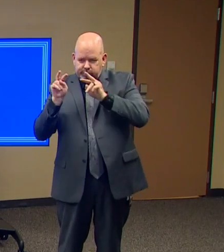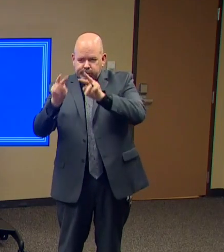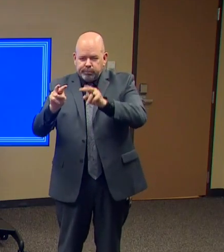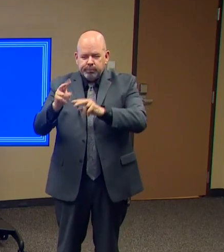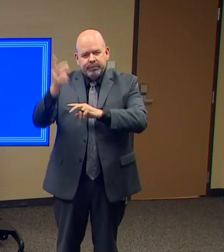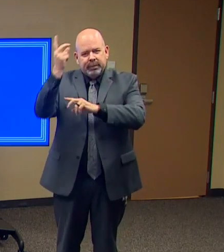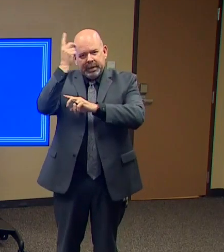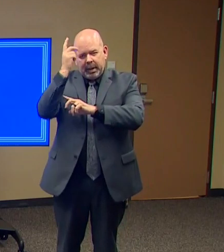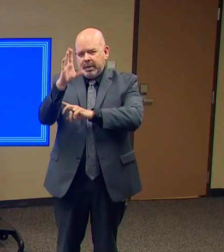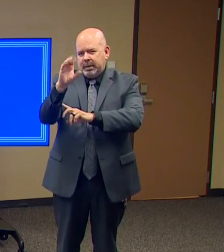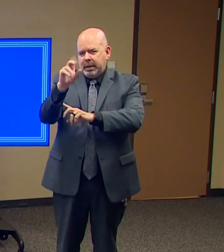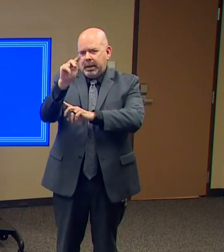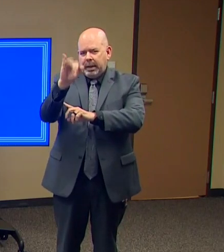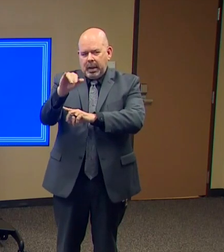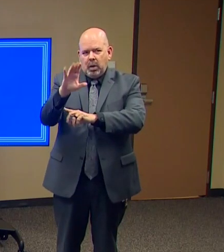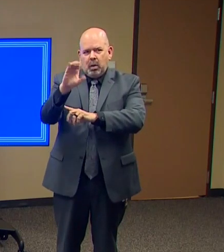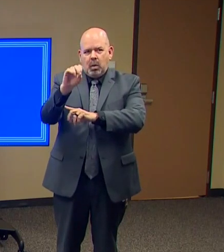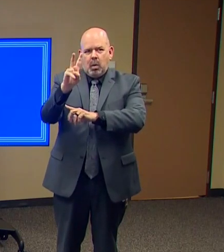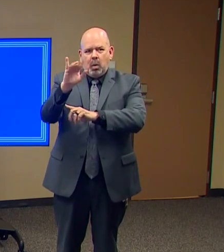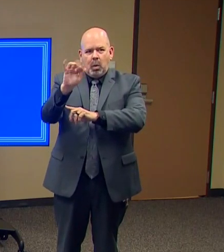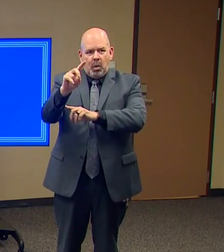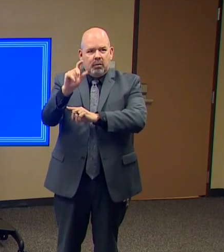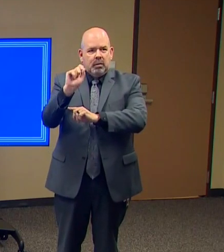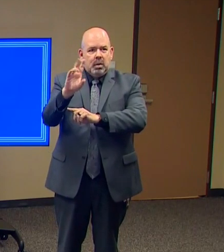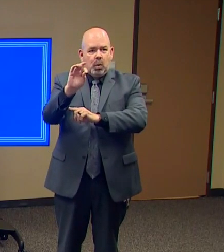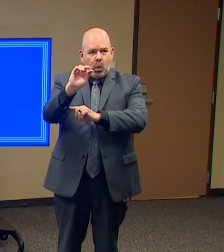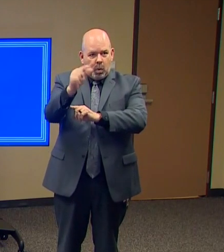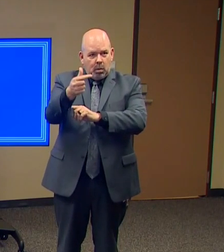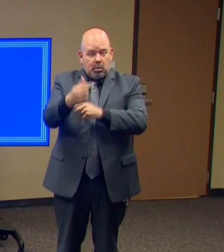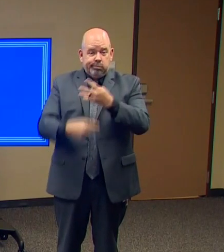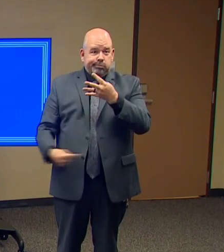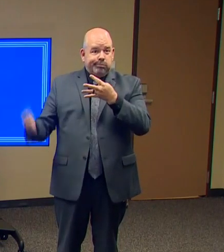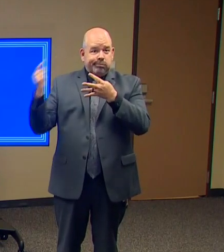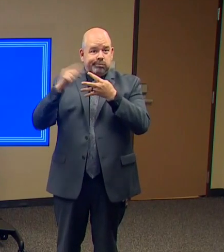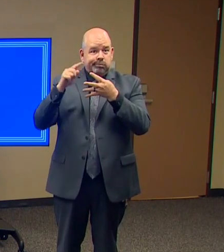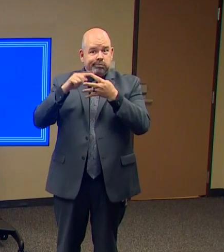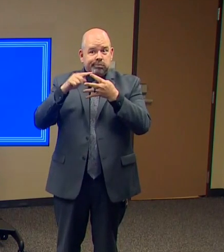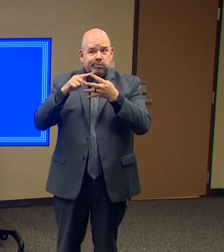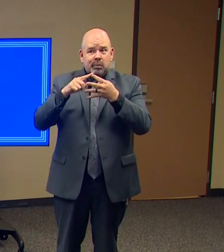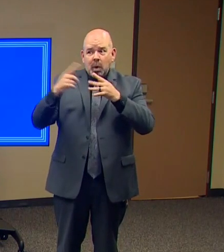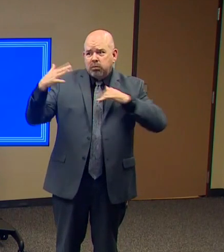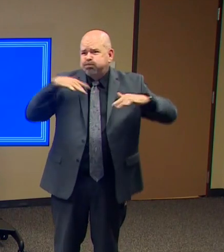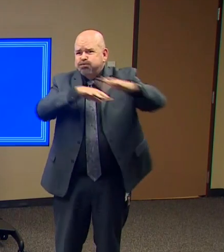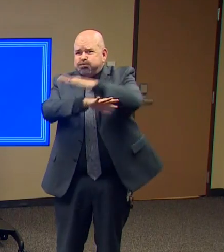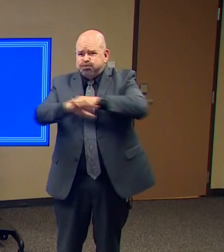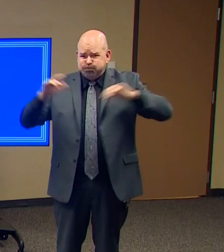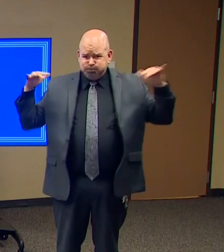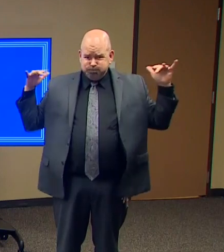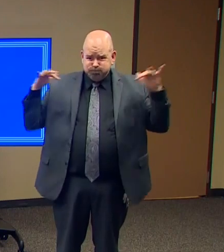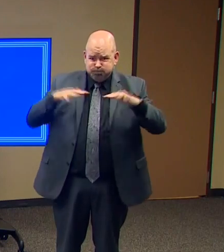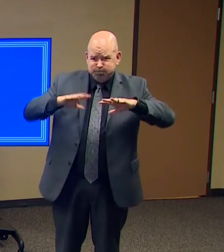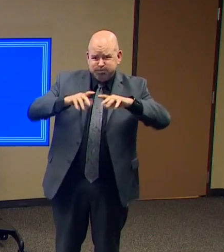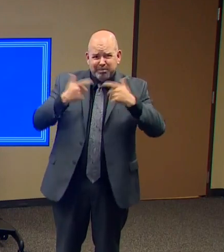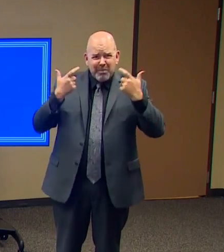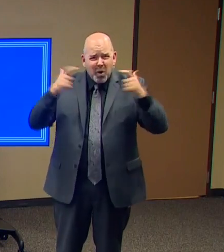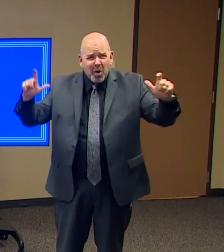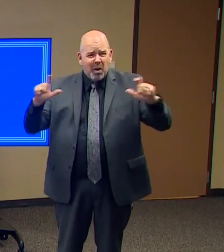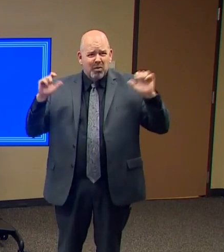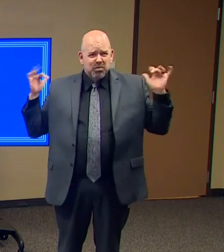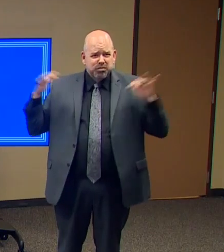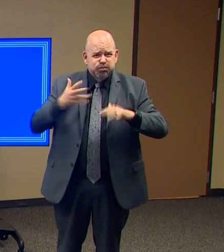things. Avoid crowds, 6-foot distancing, wear that cloth face covering when out in a